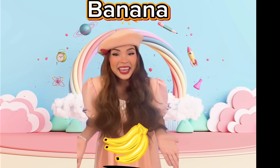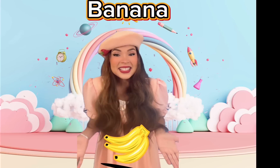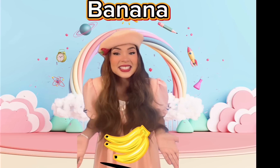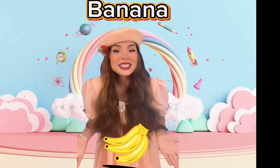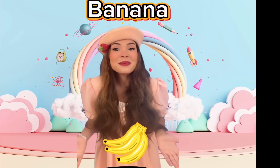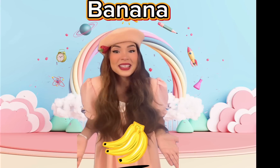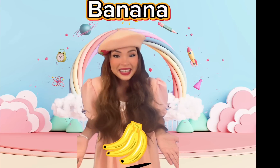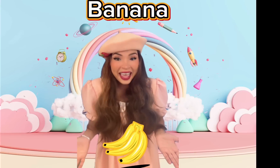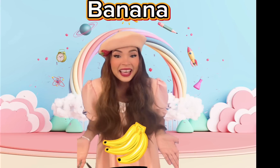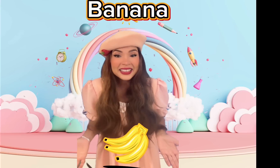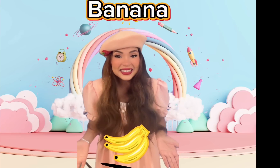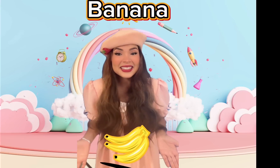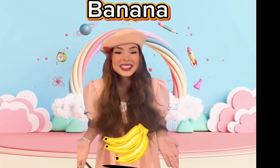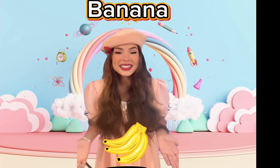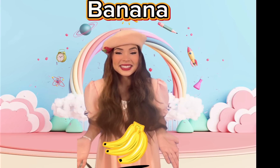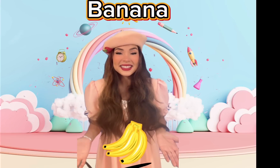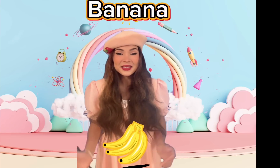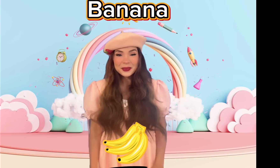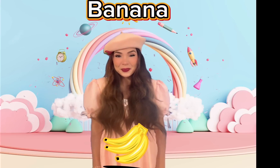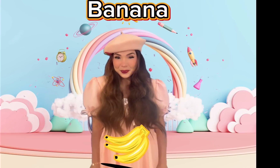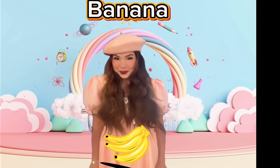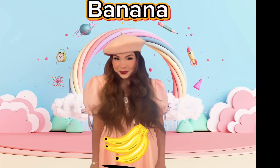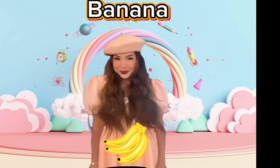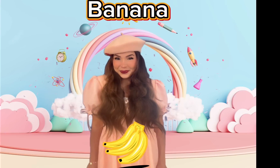Tasty bananas.